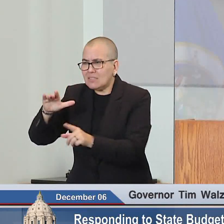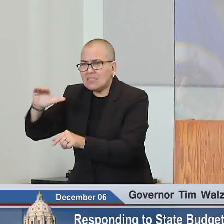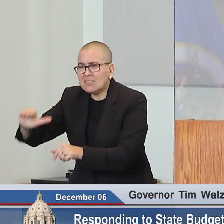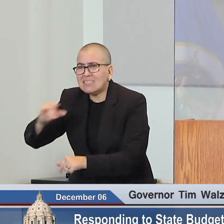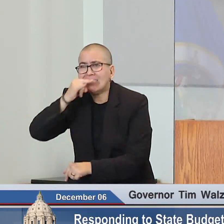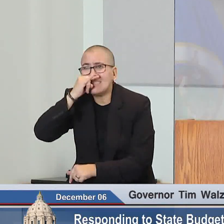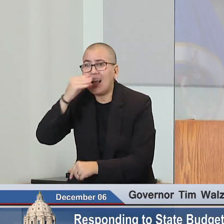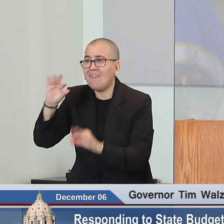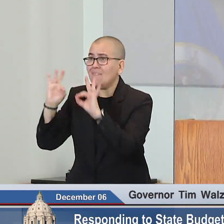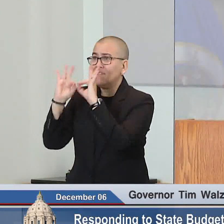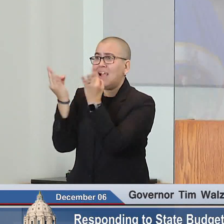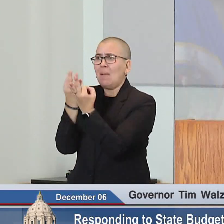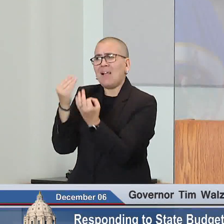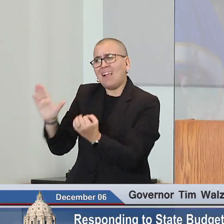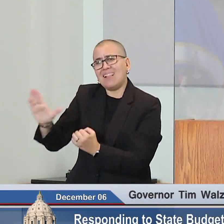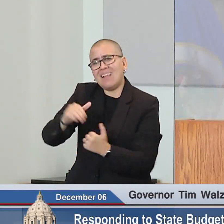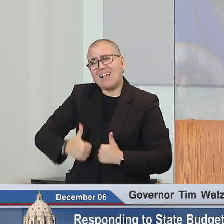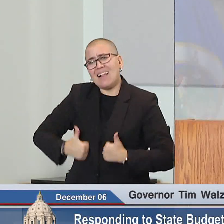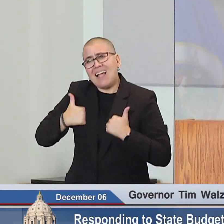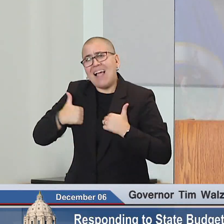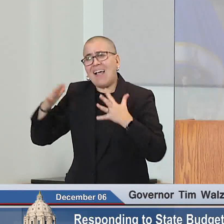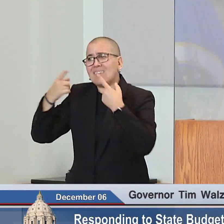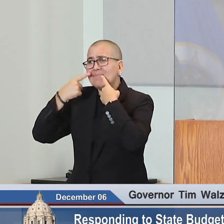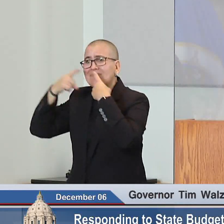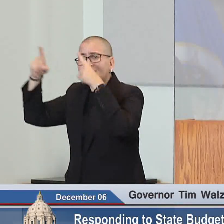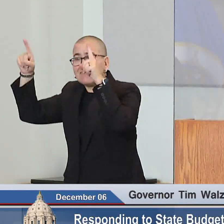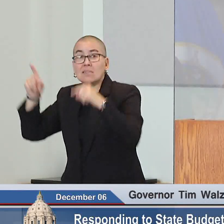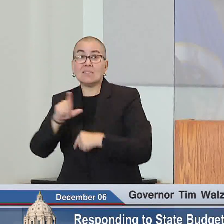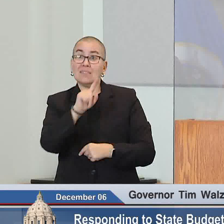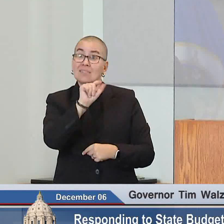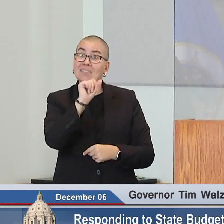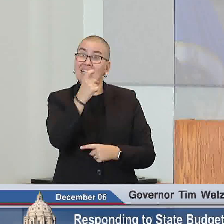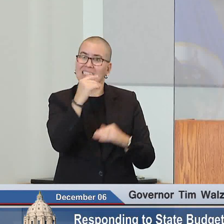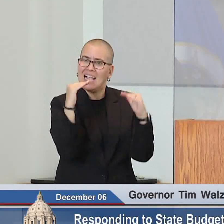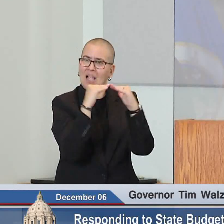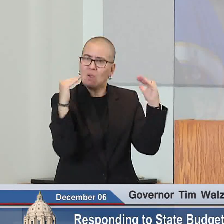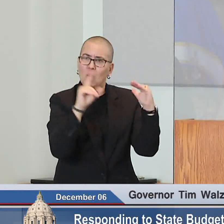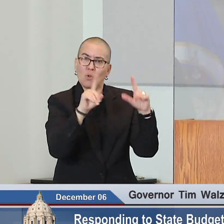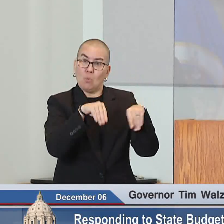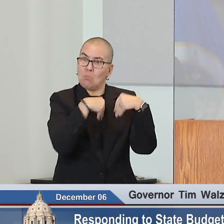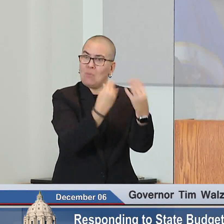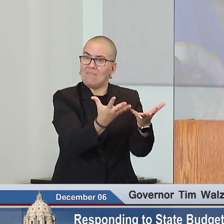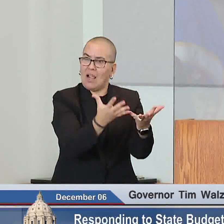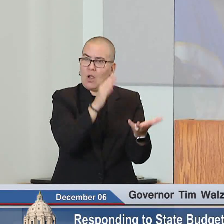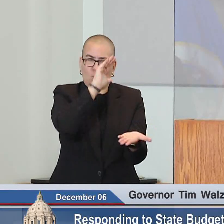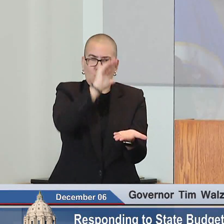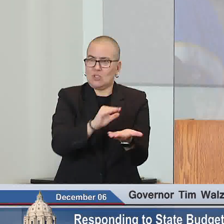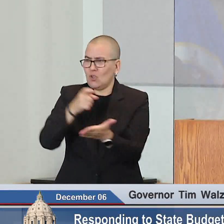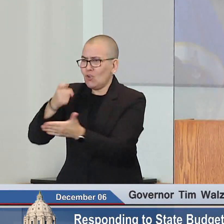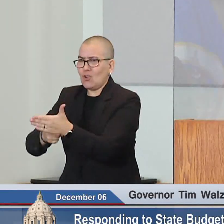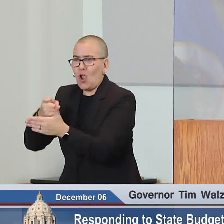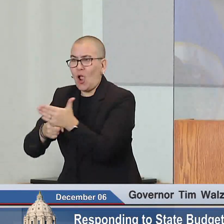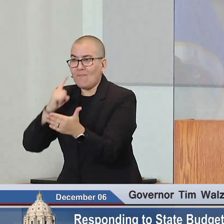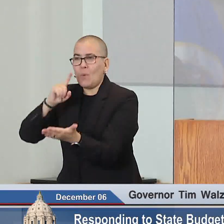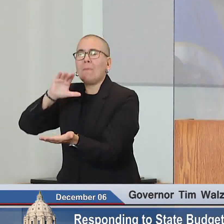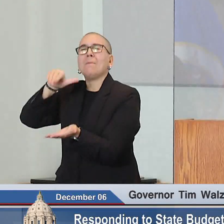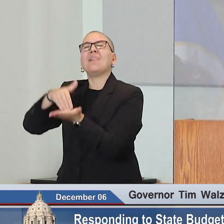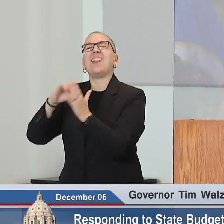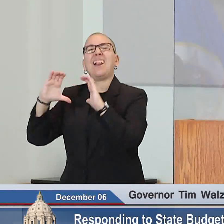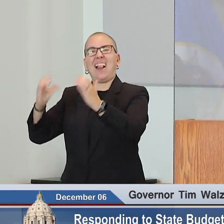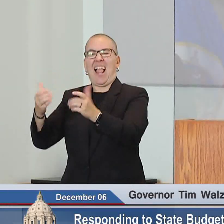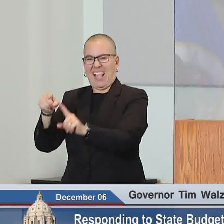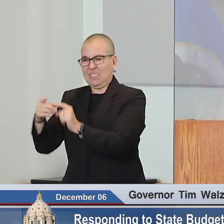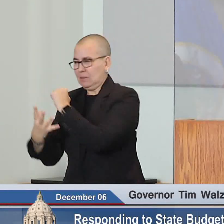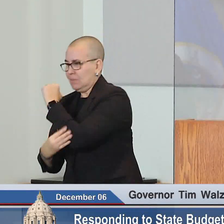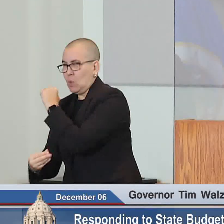tax system's fair, that we invest in the things that give people opportunity while reducing costs for middle-class folks, working people, and seniors.